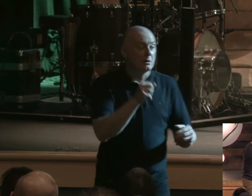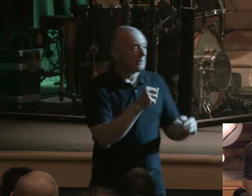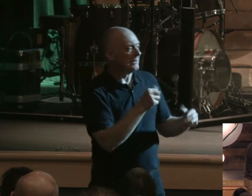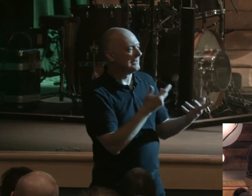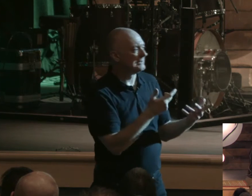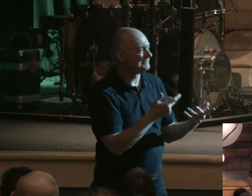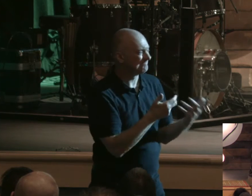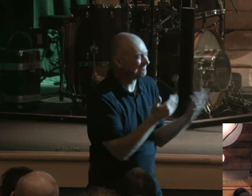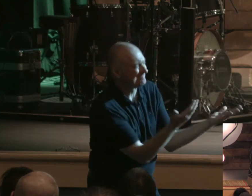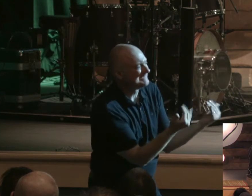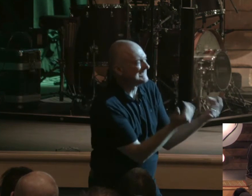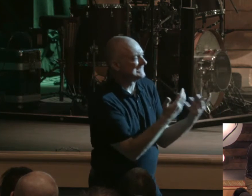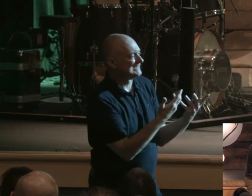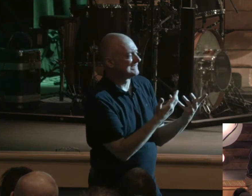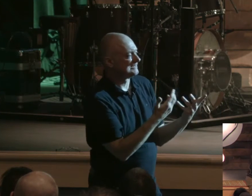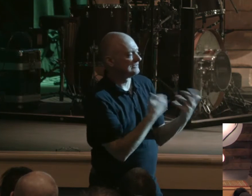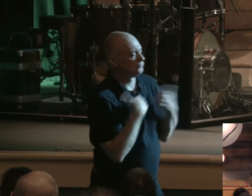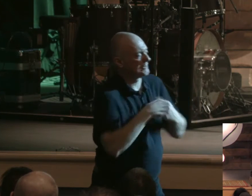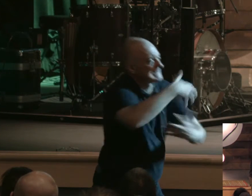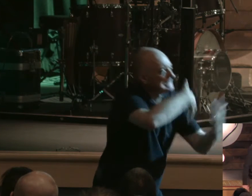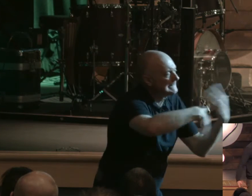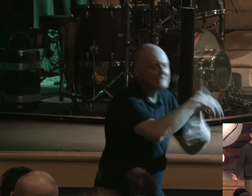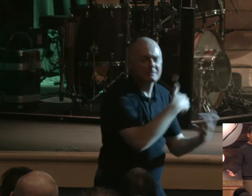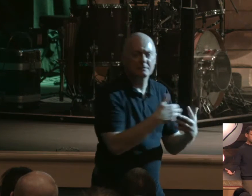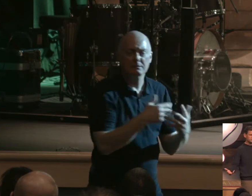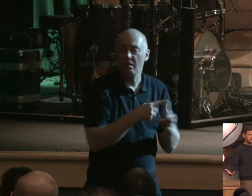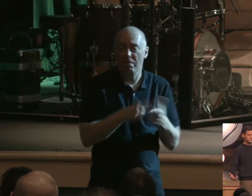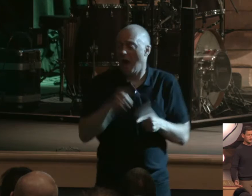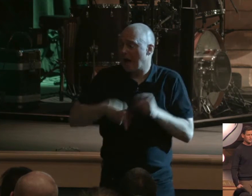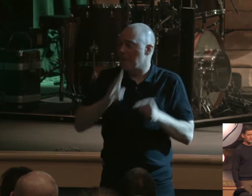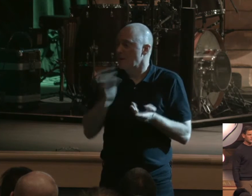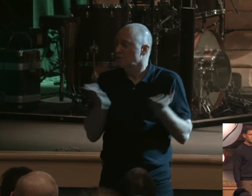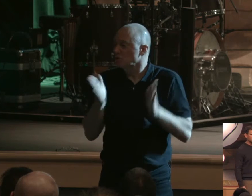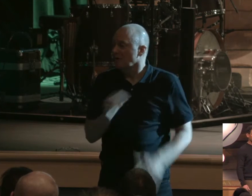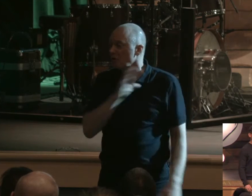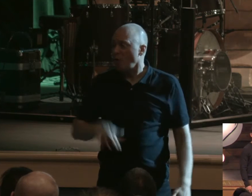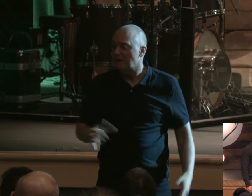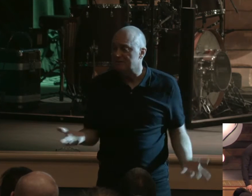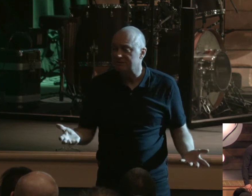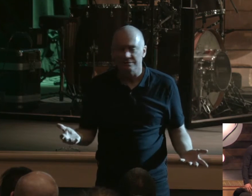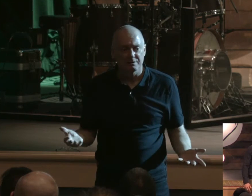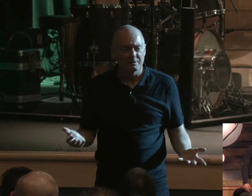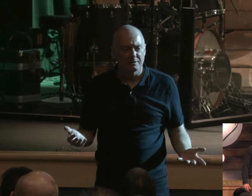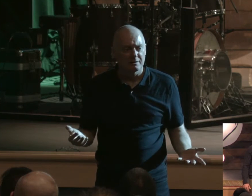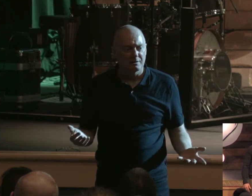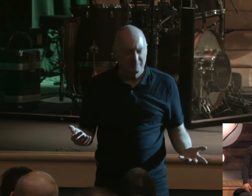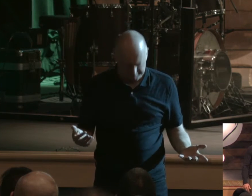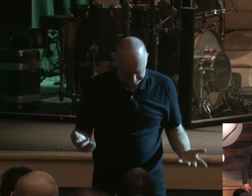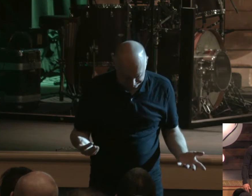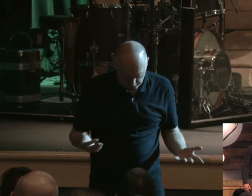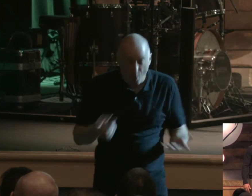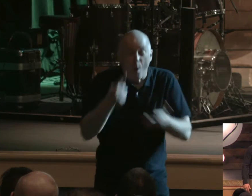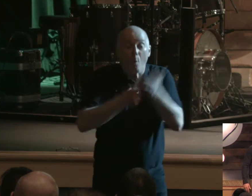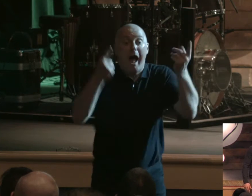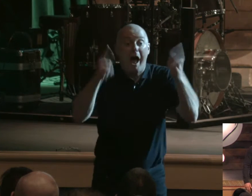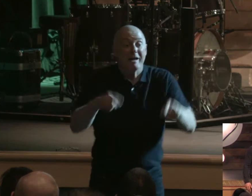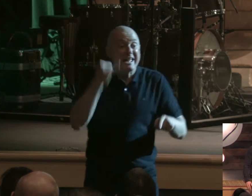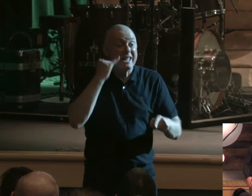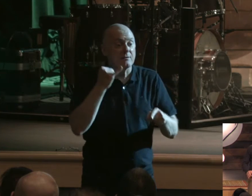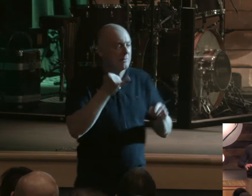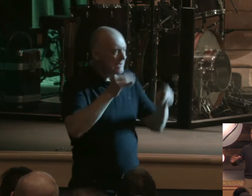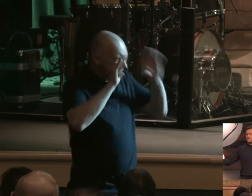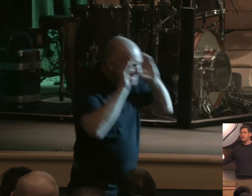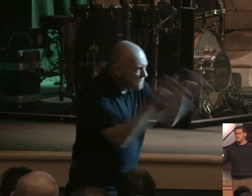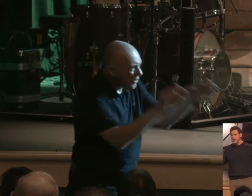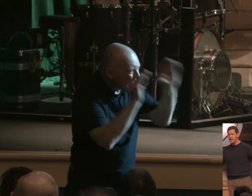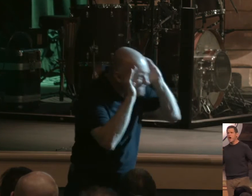man? If I was still trying to please man, I would not be a servant of Christ. Look at the consequences of what's happening here. If we spend our